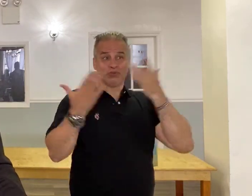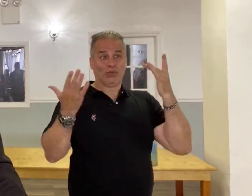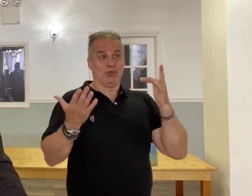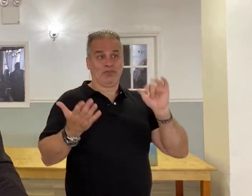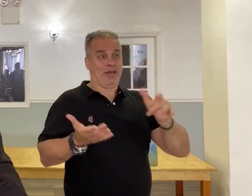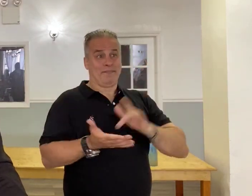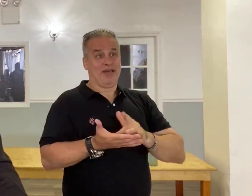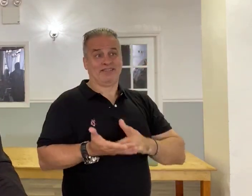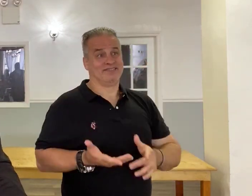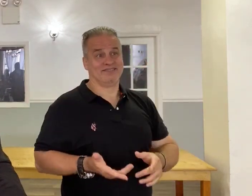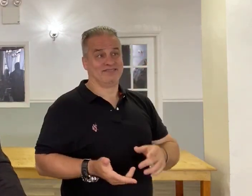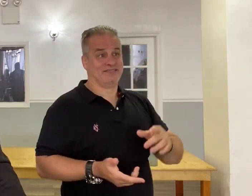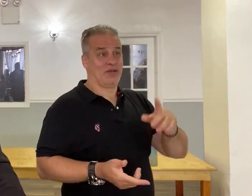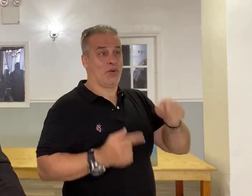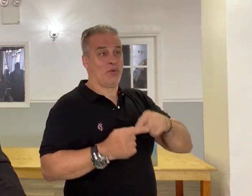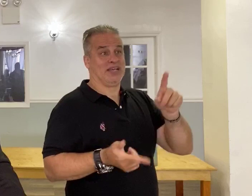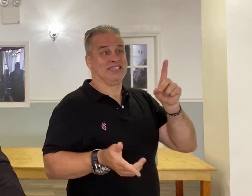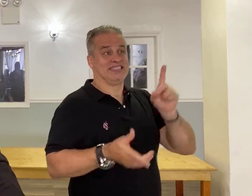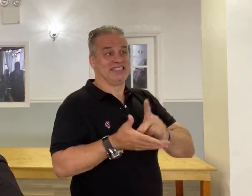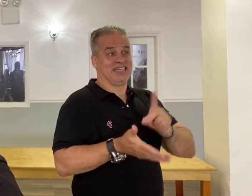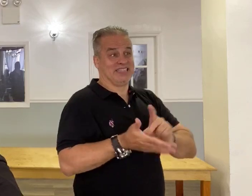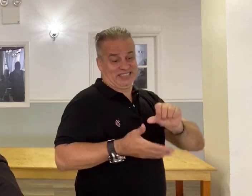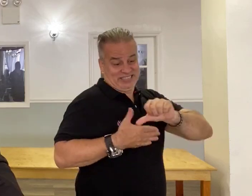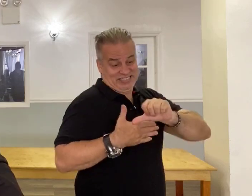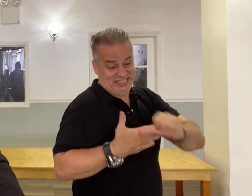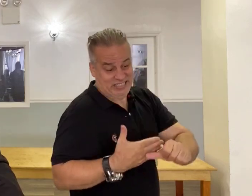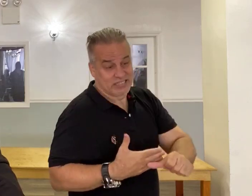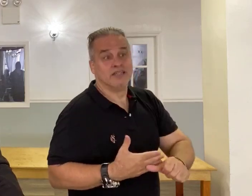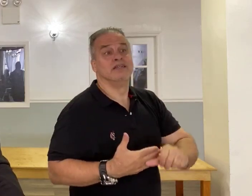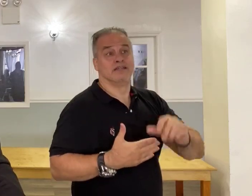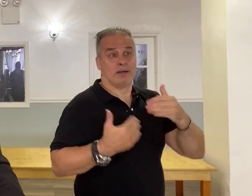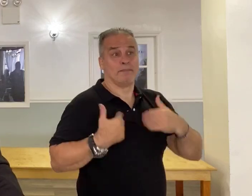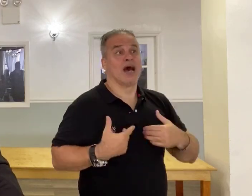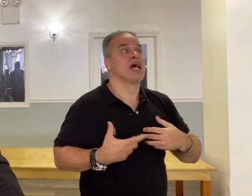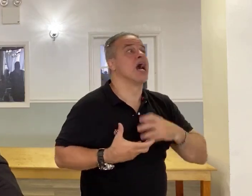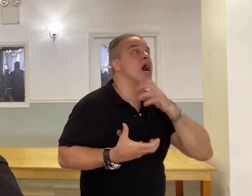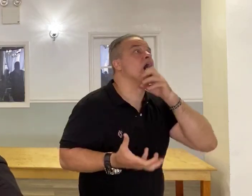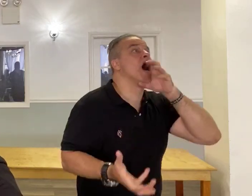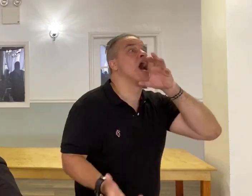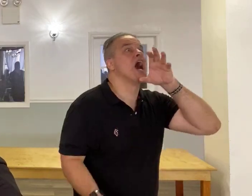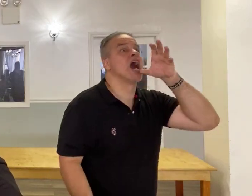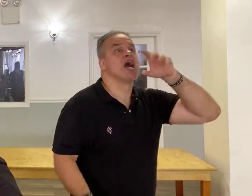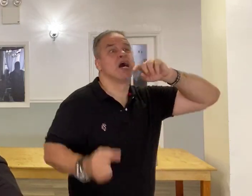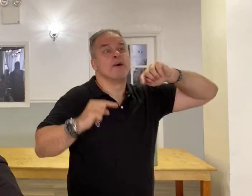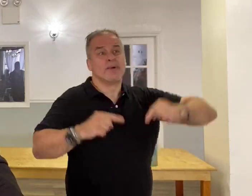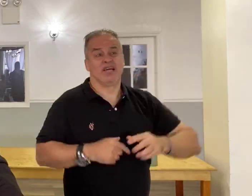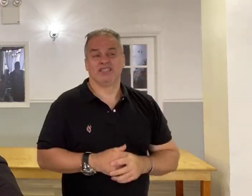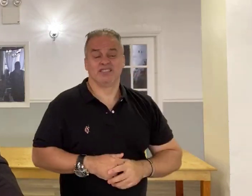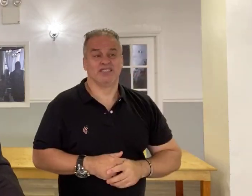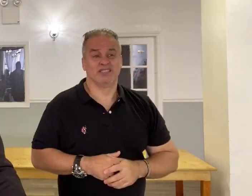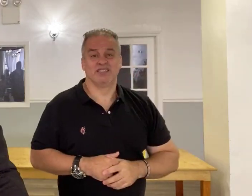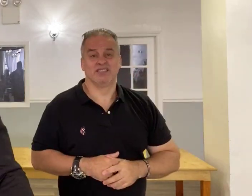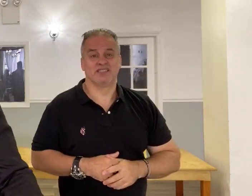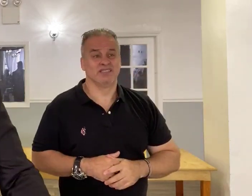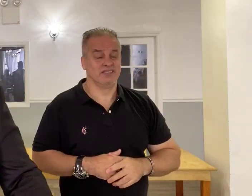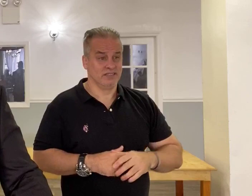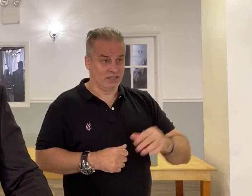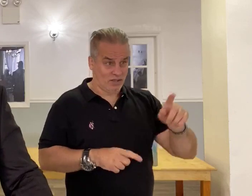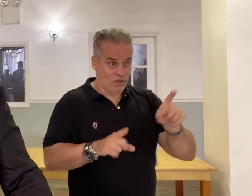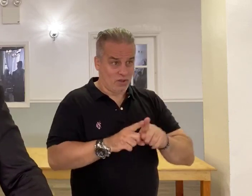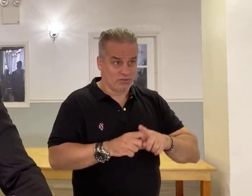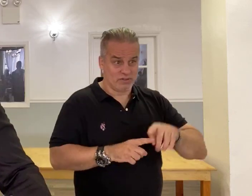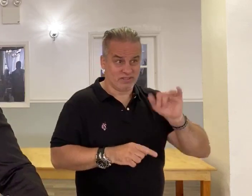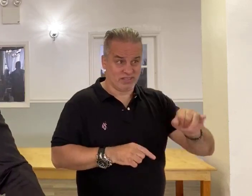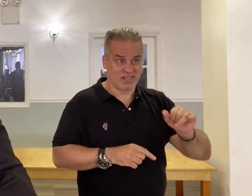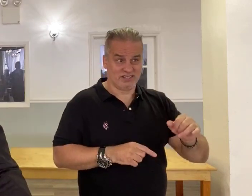Amputations. Amputations. Without an amputation, that injury would get infected,